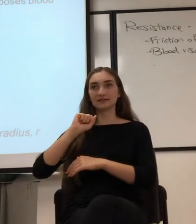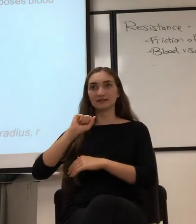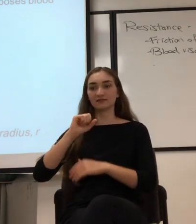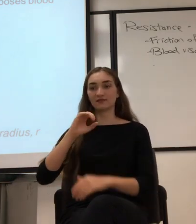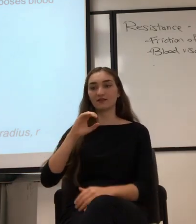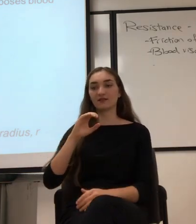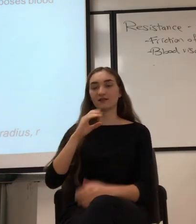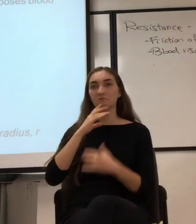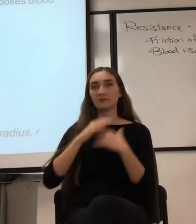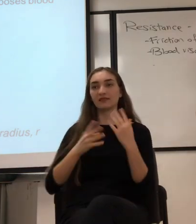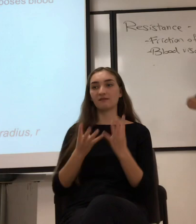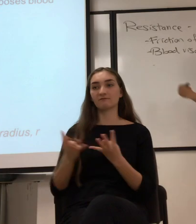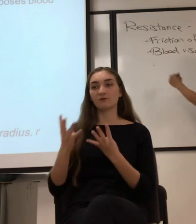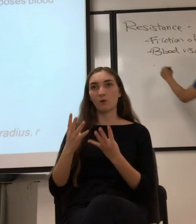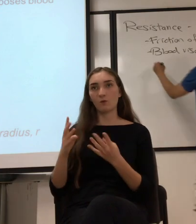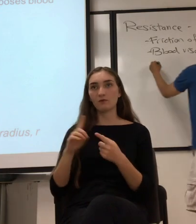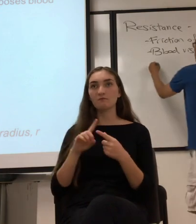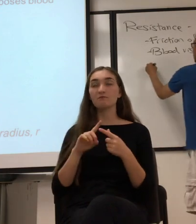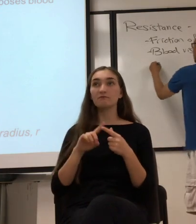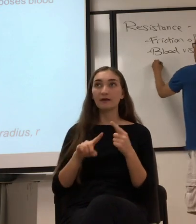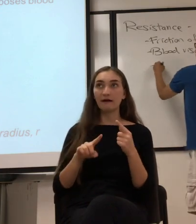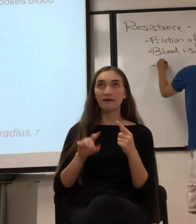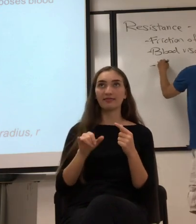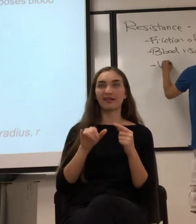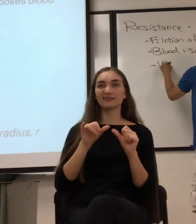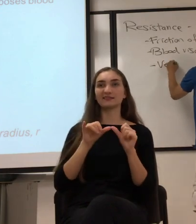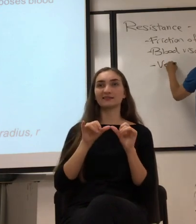But it stays pretty constant.